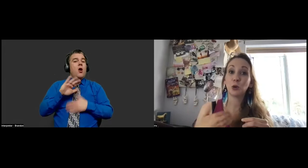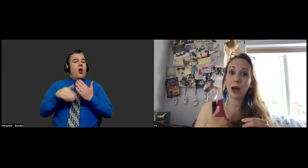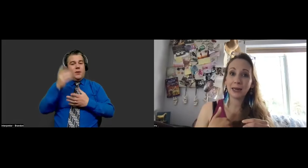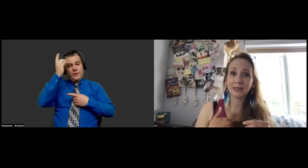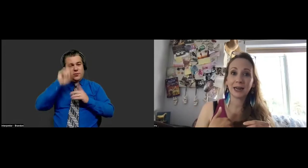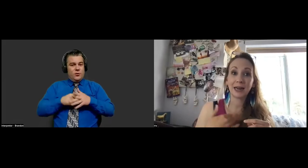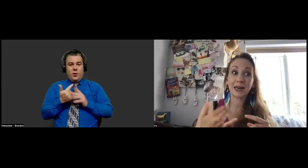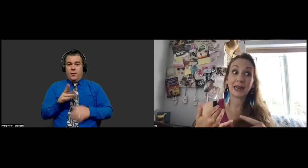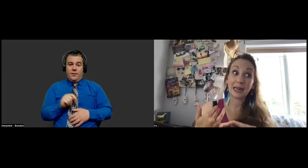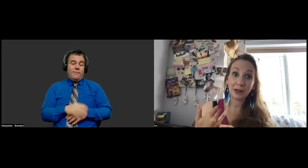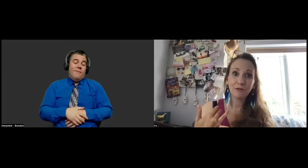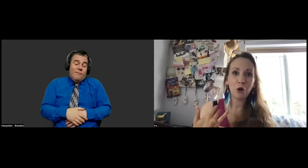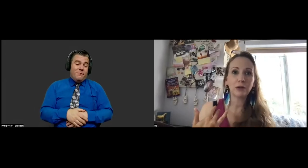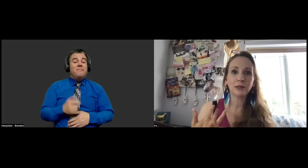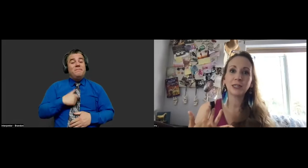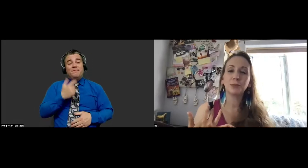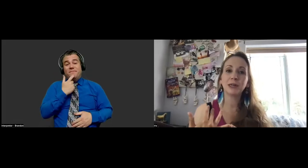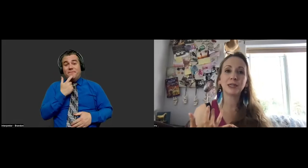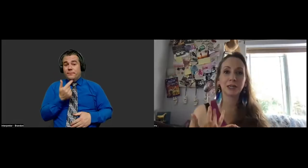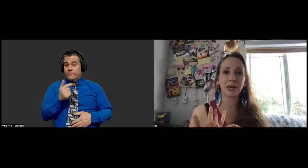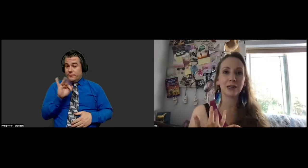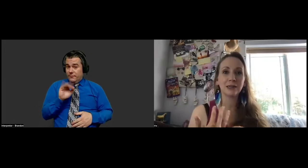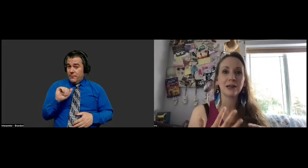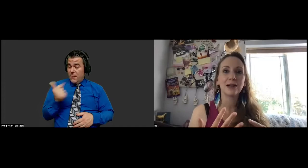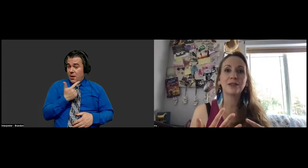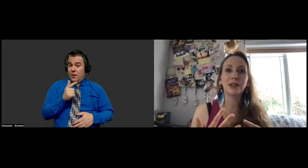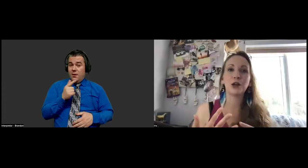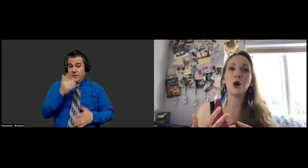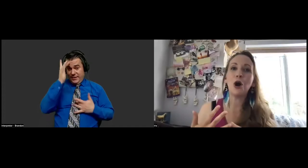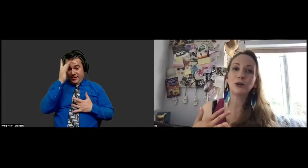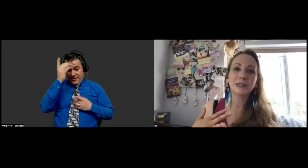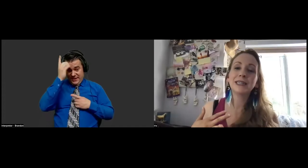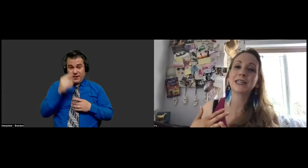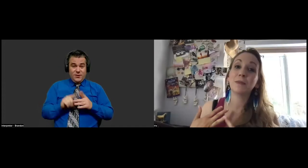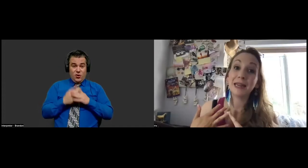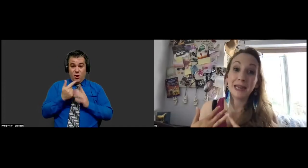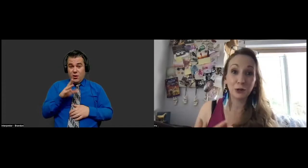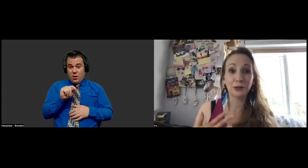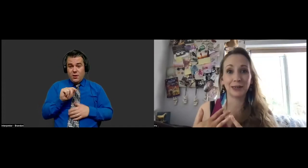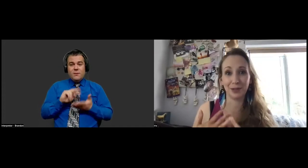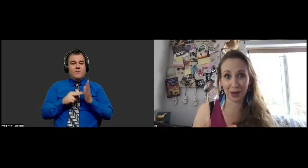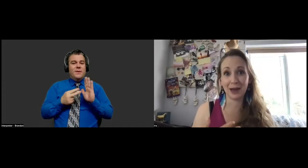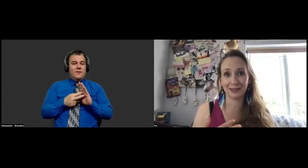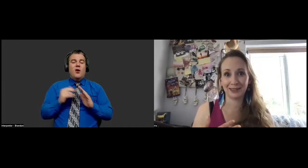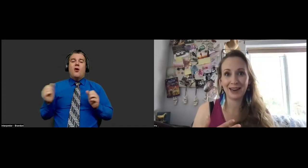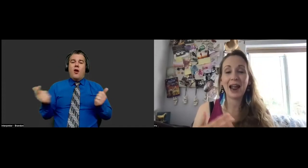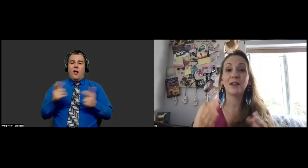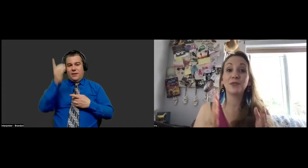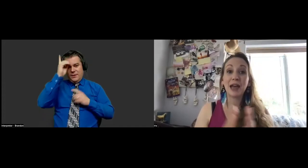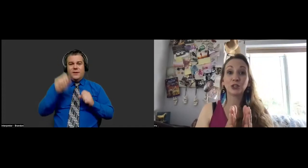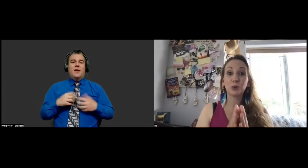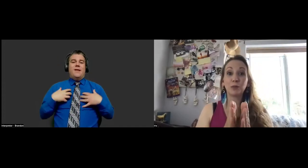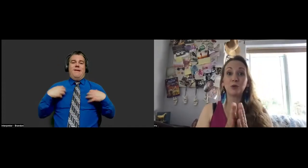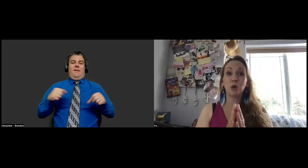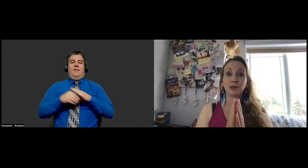And so I say, if all disease begins in the gut, then all disease can be healed in the gut.